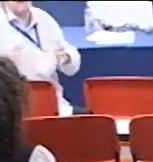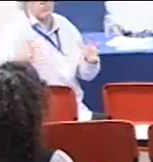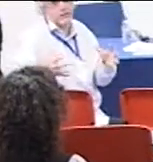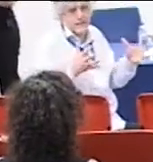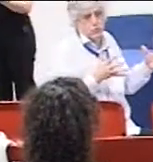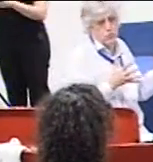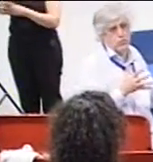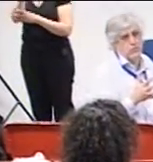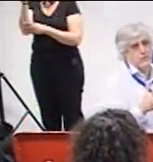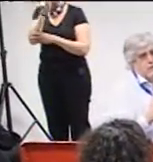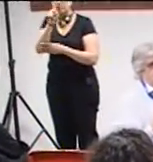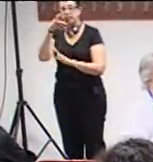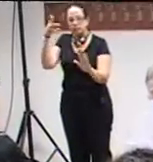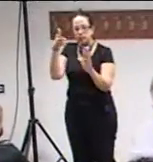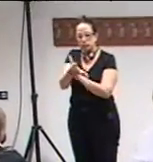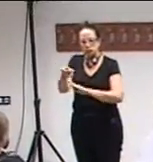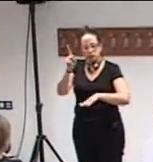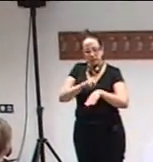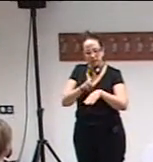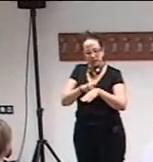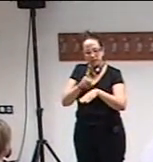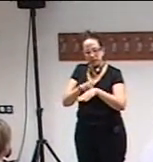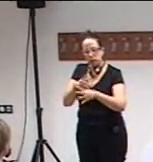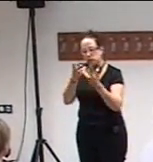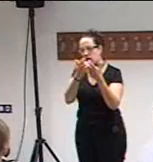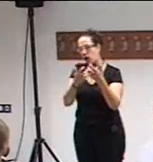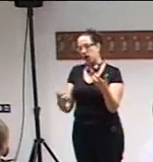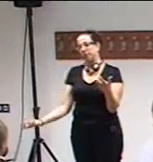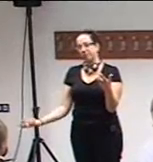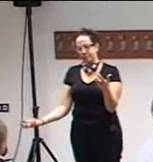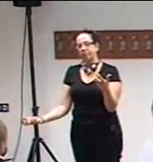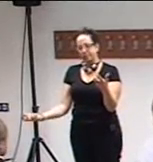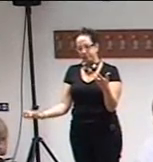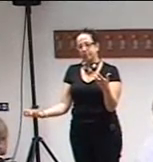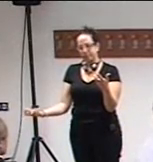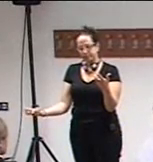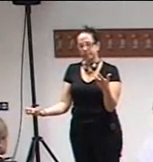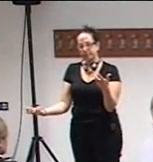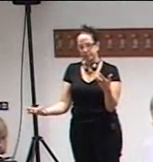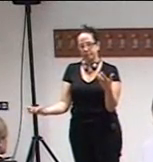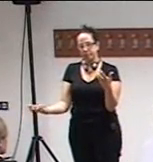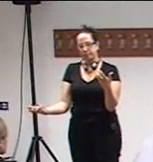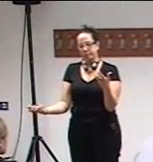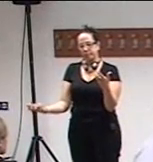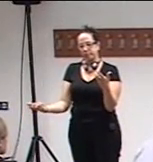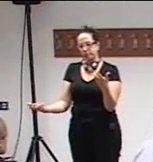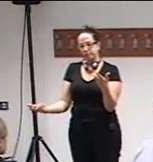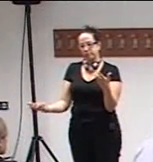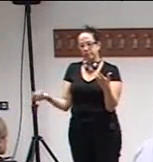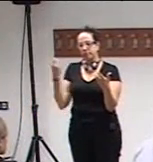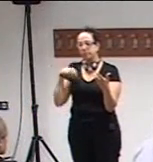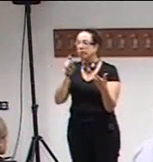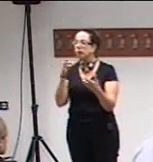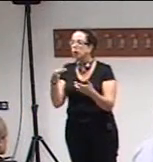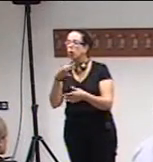Because so far you cannot do it because the calculation time is too long with regard